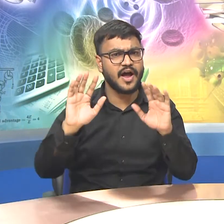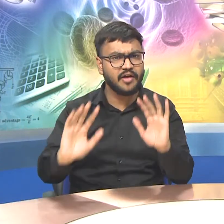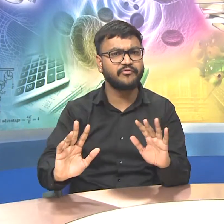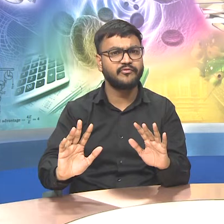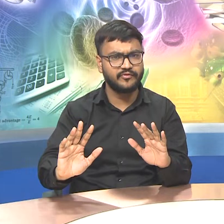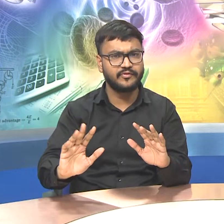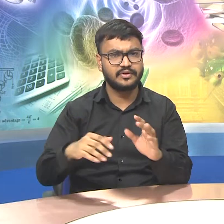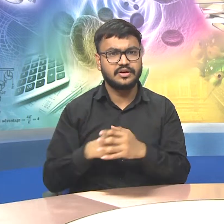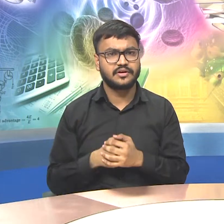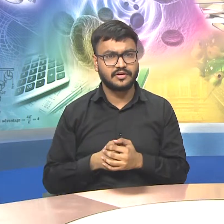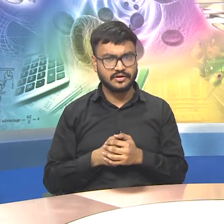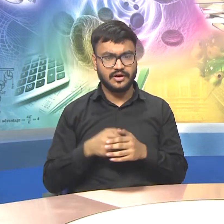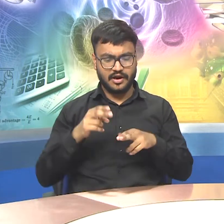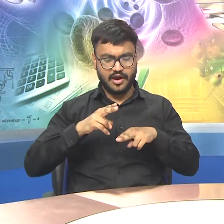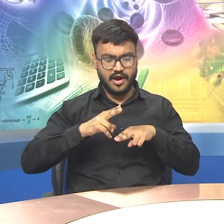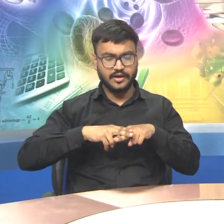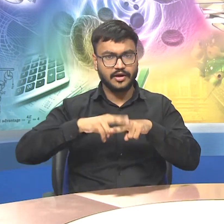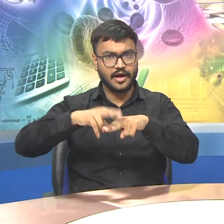day. Friday.